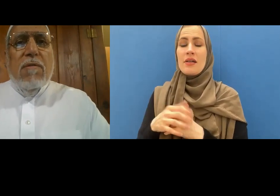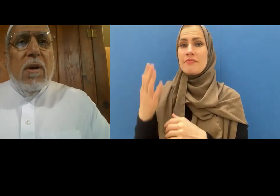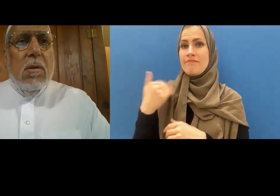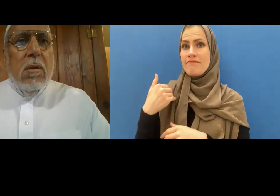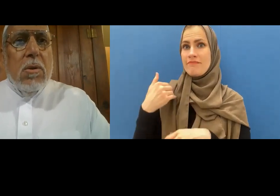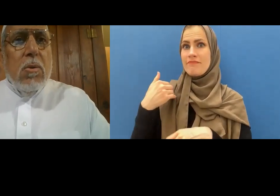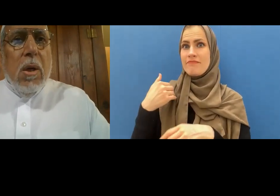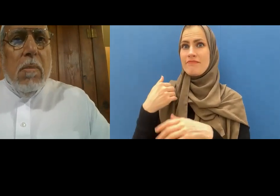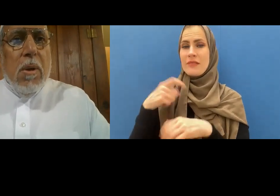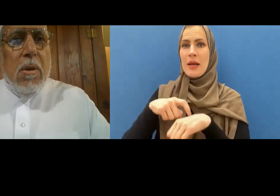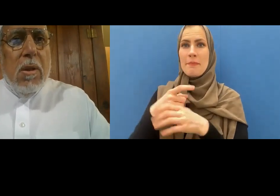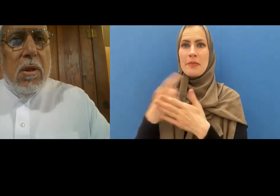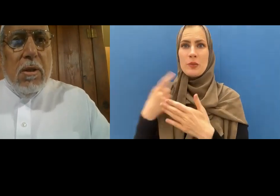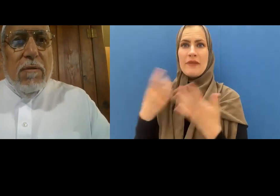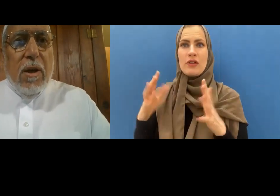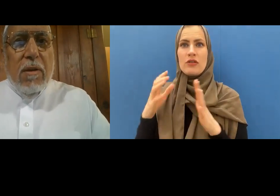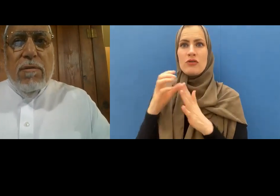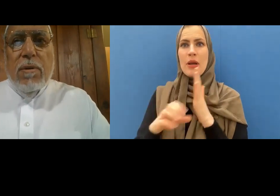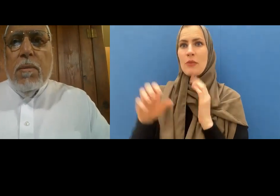Surah Fatir, Surah number